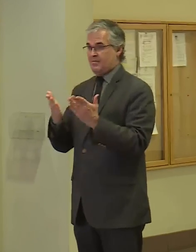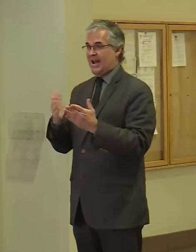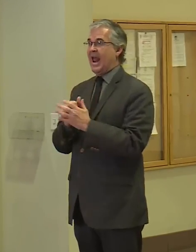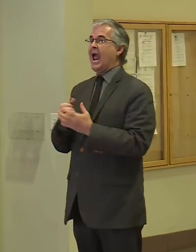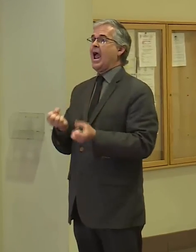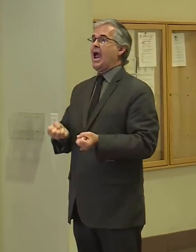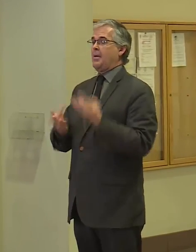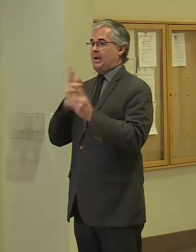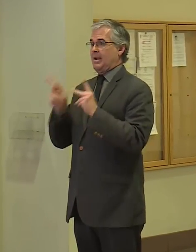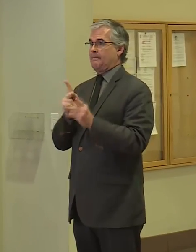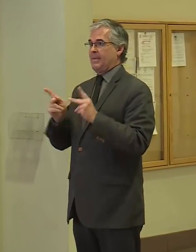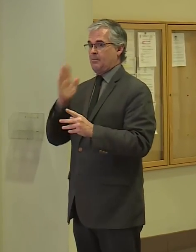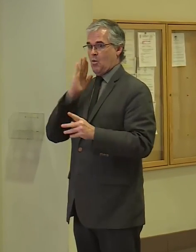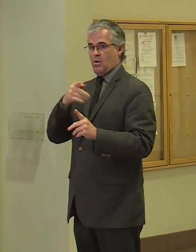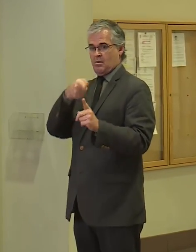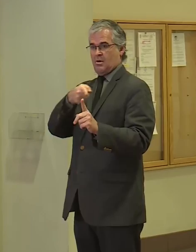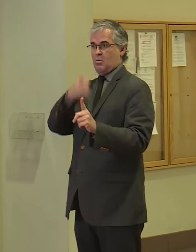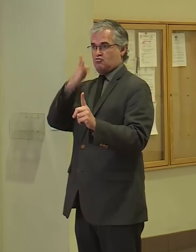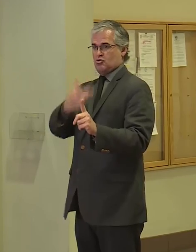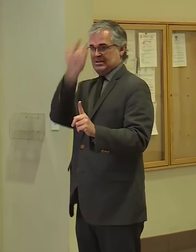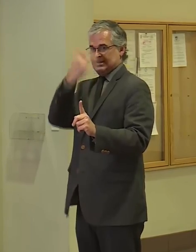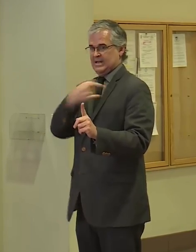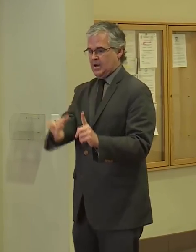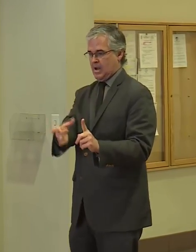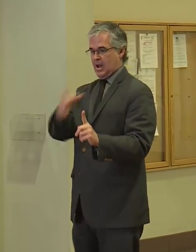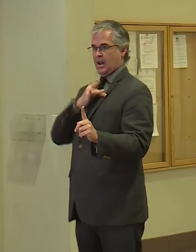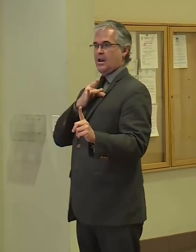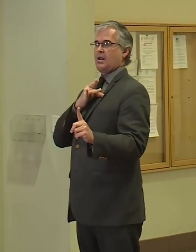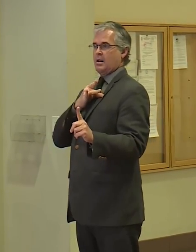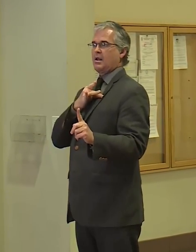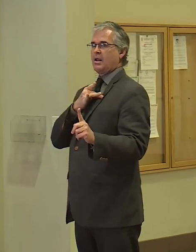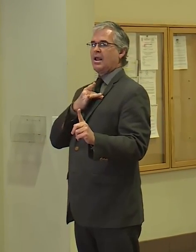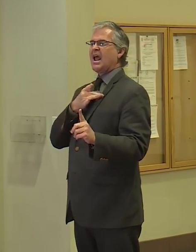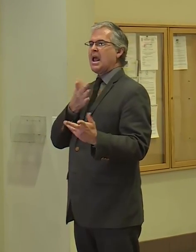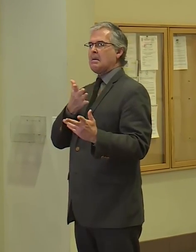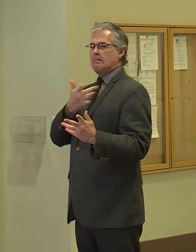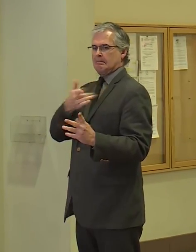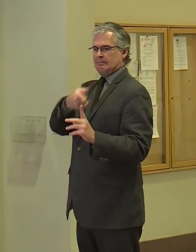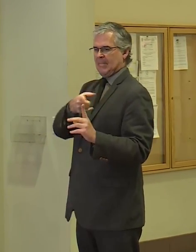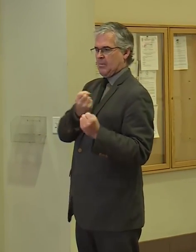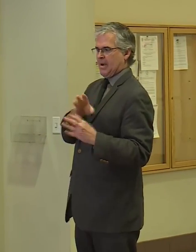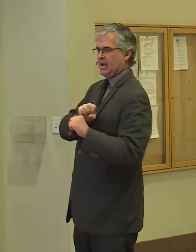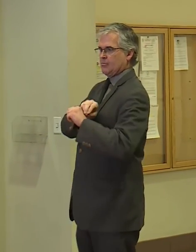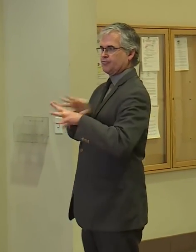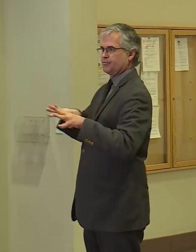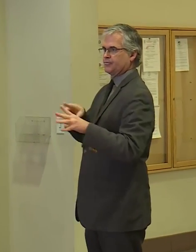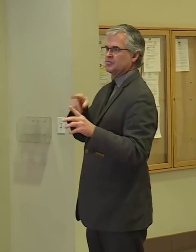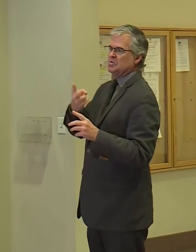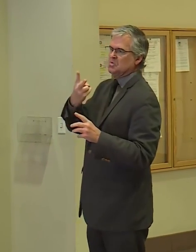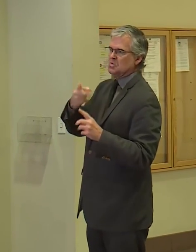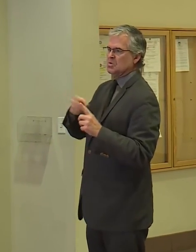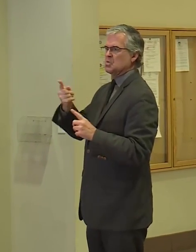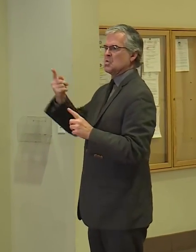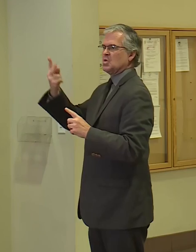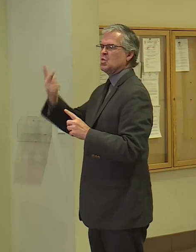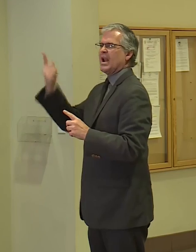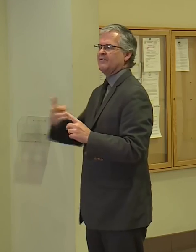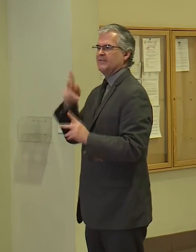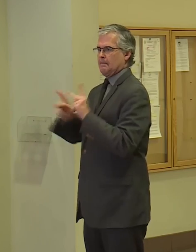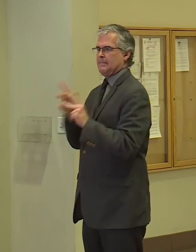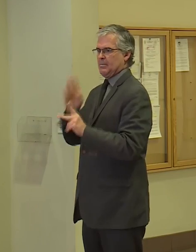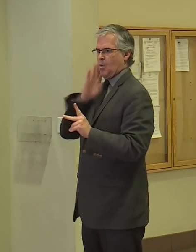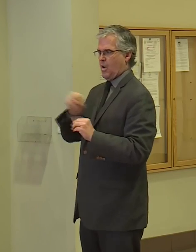from one infected individual is between two and 2.54 kovat 19 that's higher than the rate of